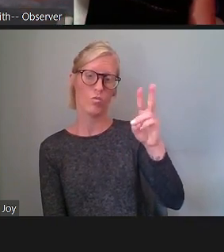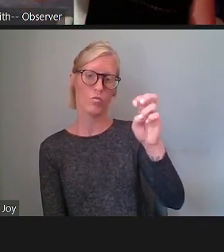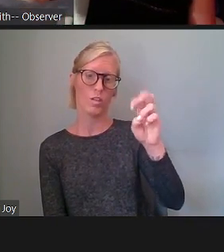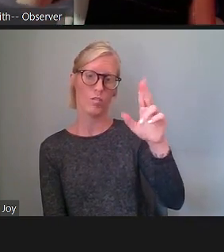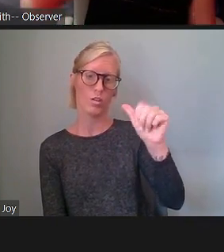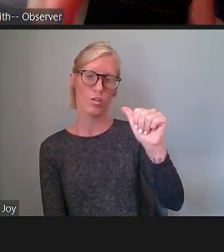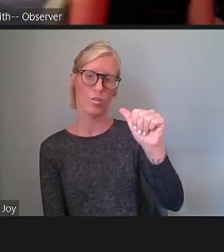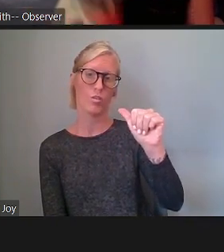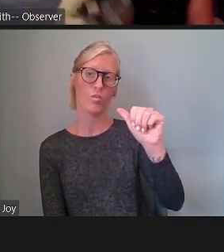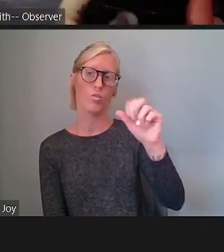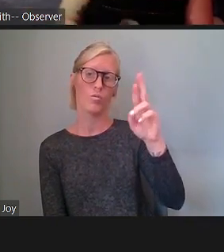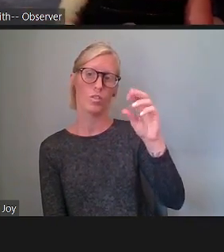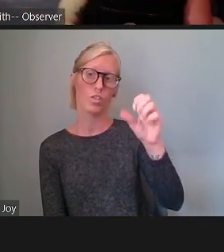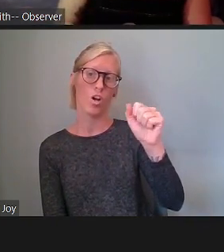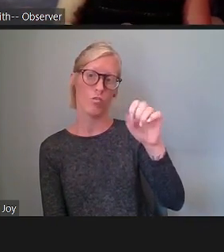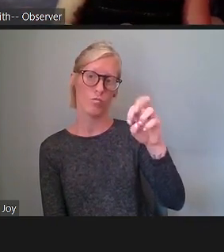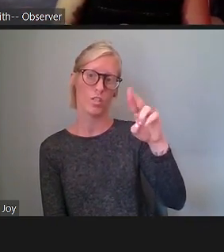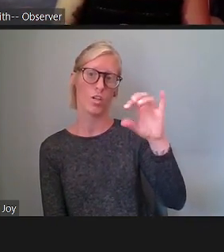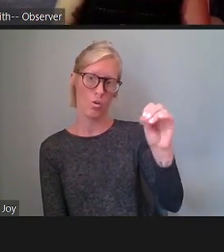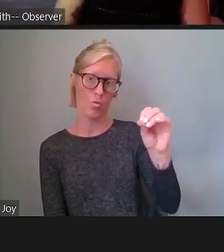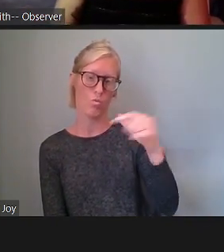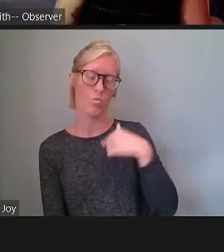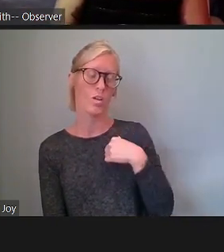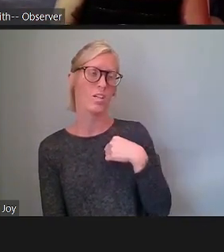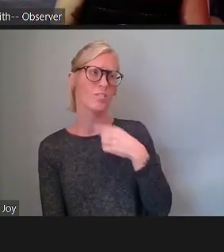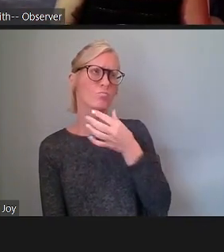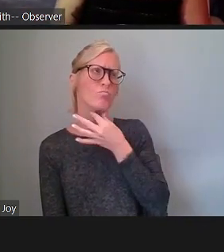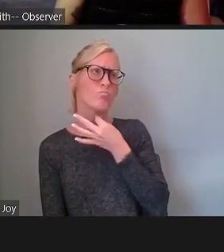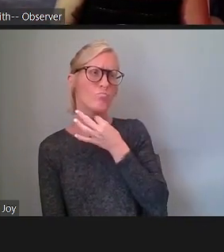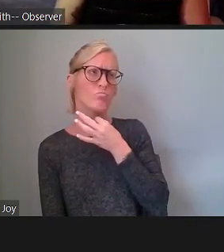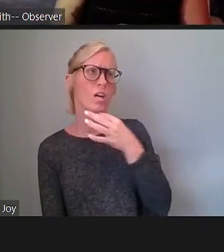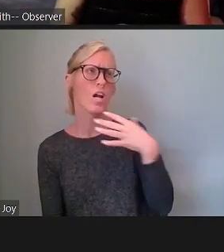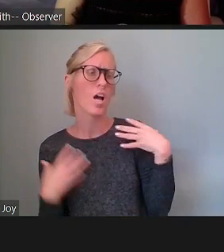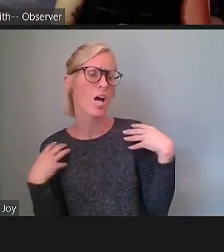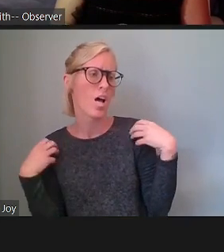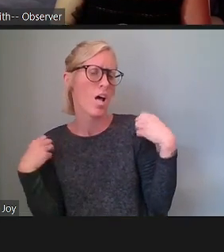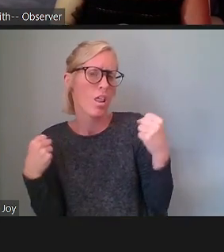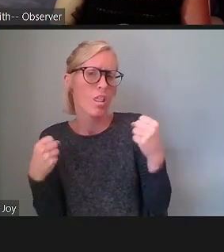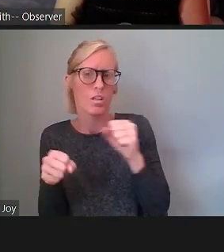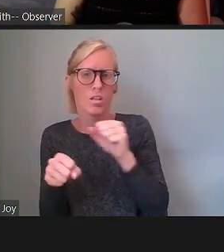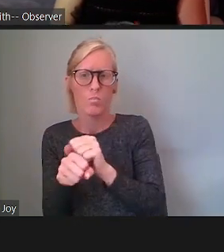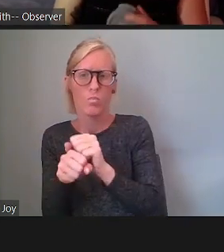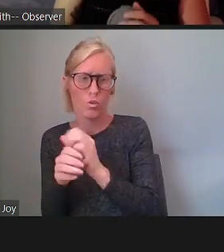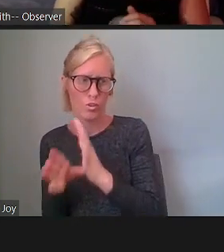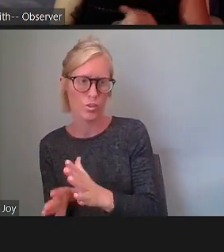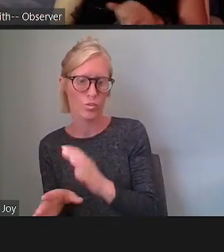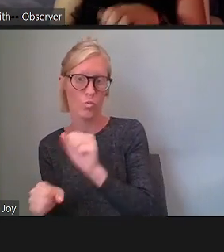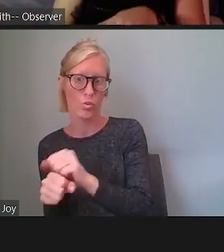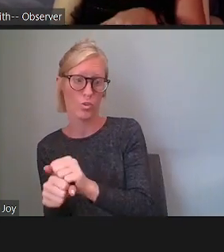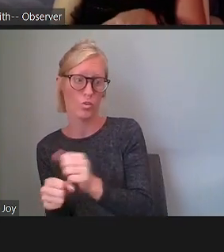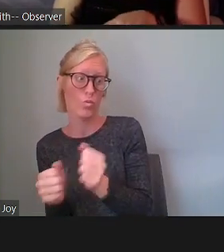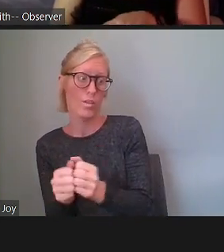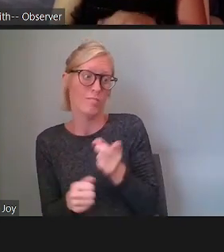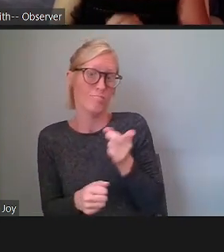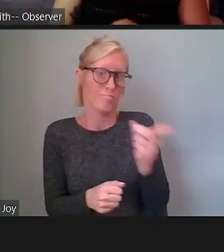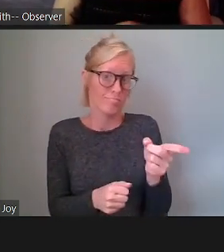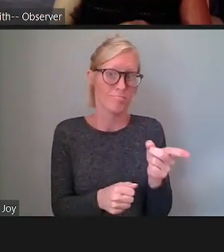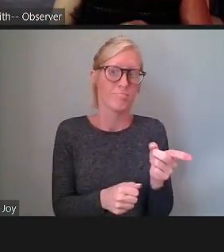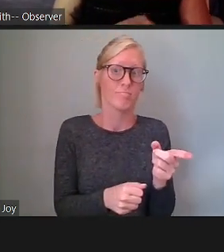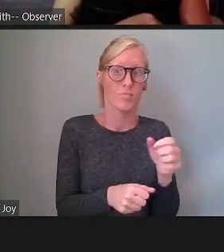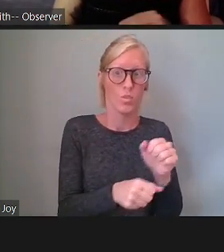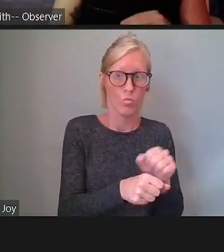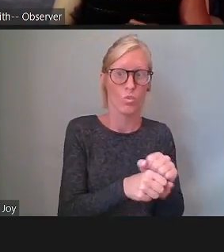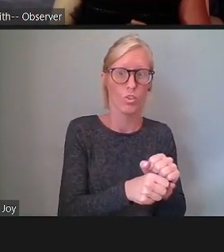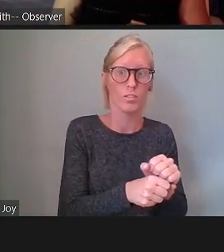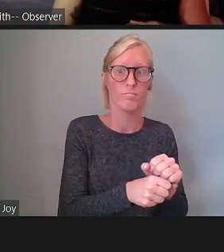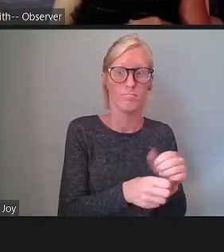question. This is about employers. How can employers work with their employees for